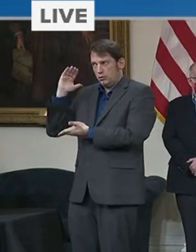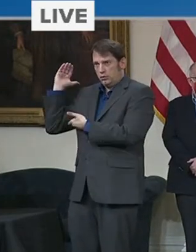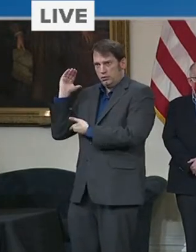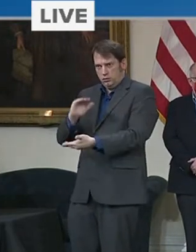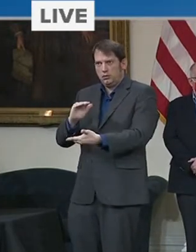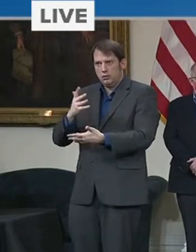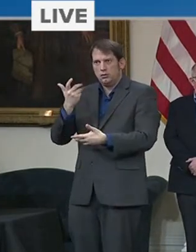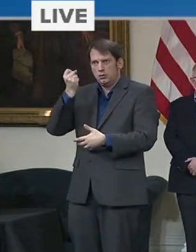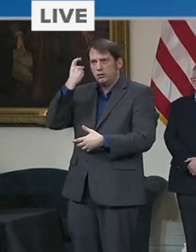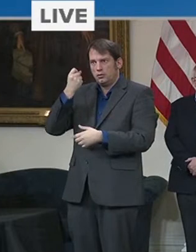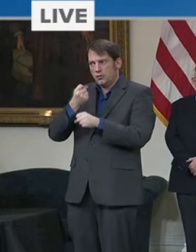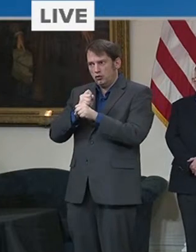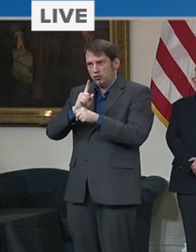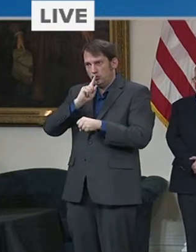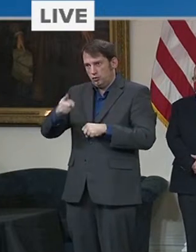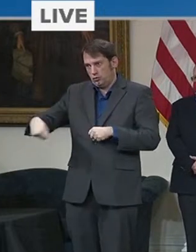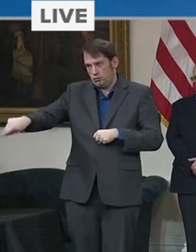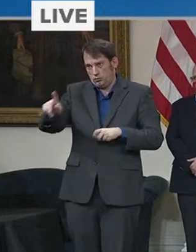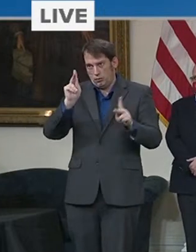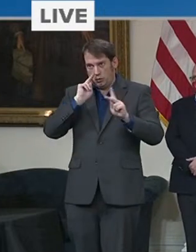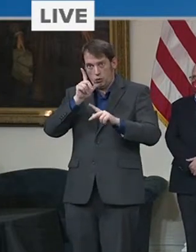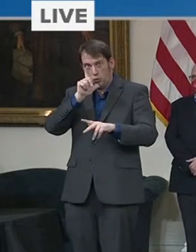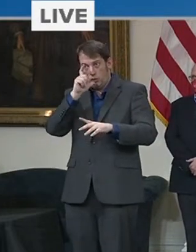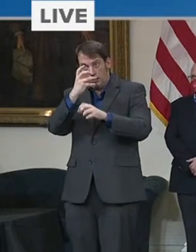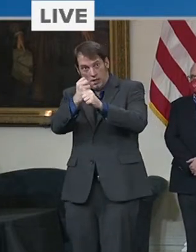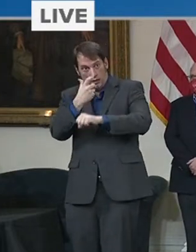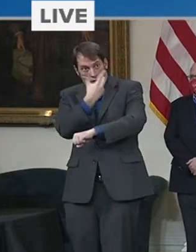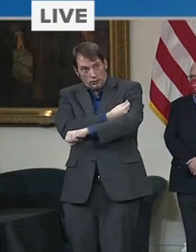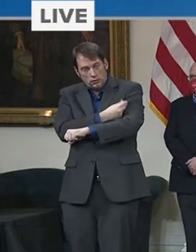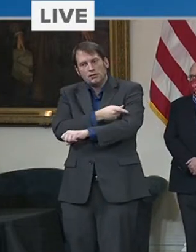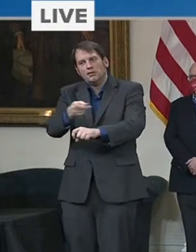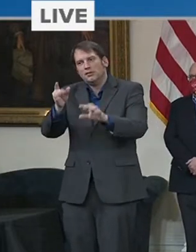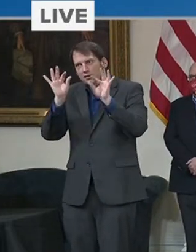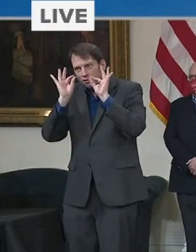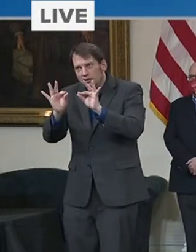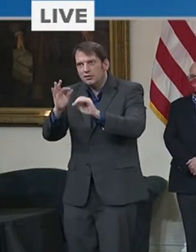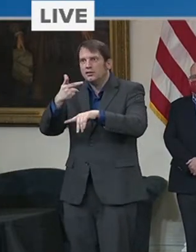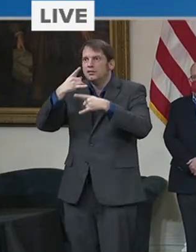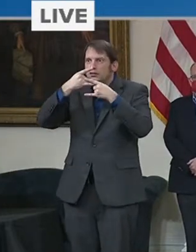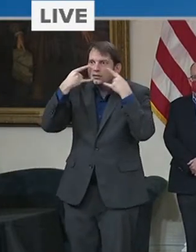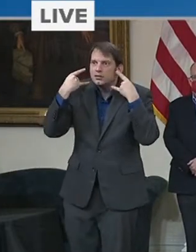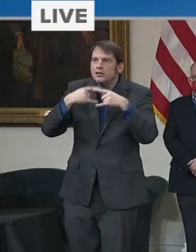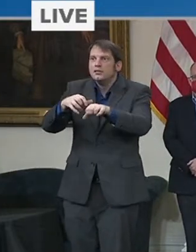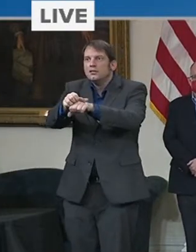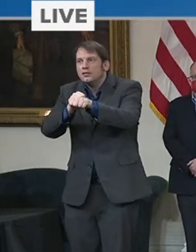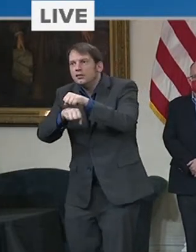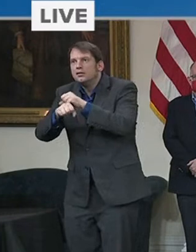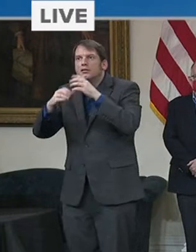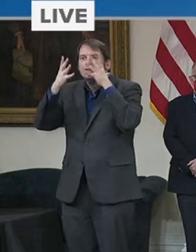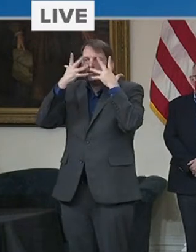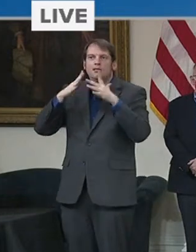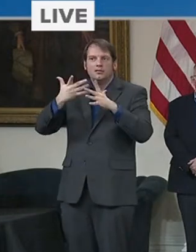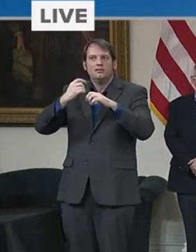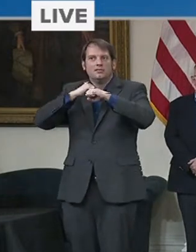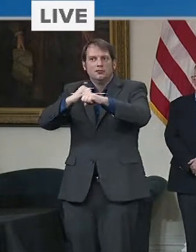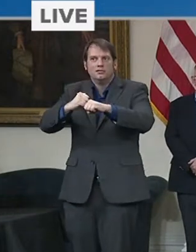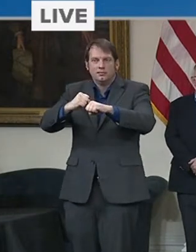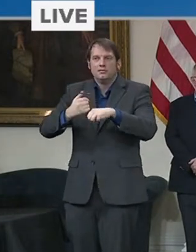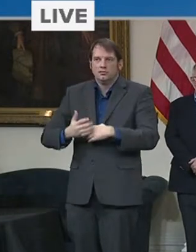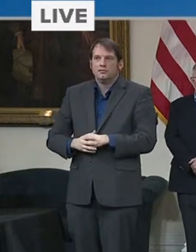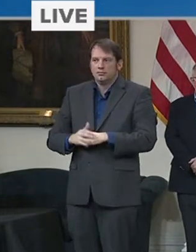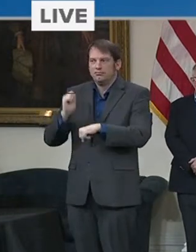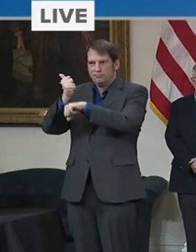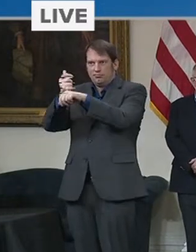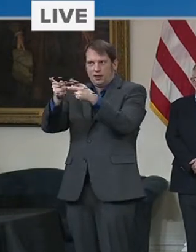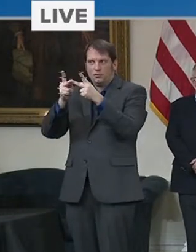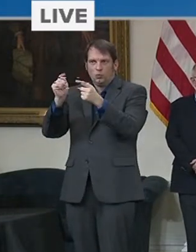equipment. The state is also actively recruiting personnel to support local jurisdiction sites through Maryland Med Now